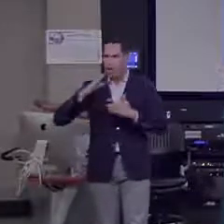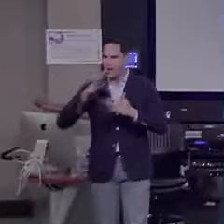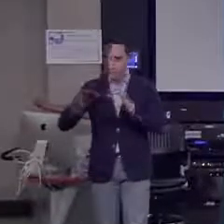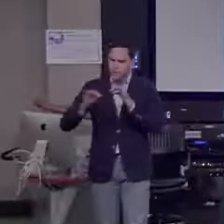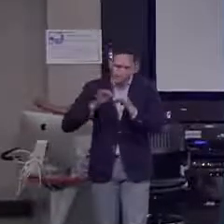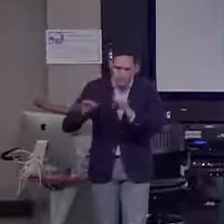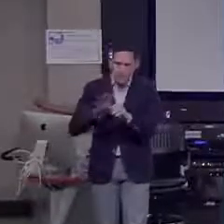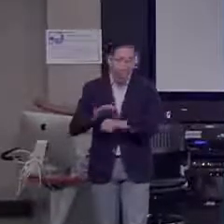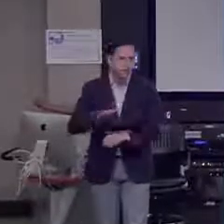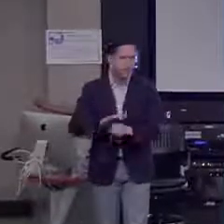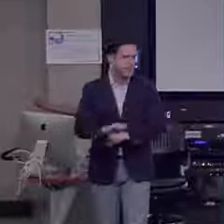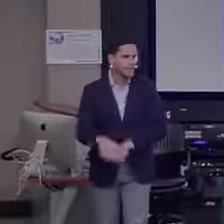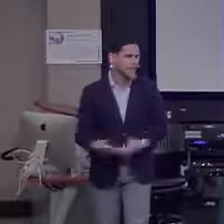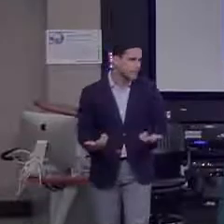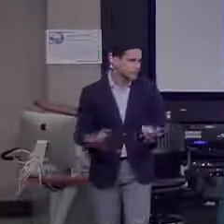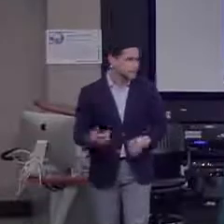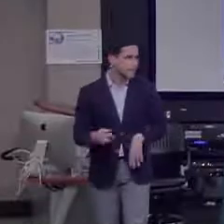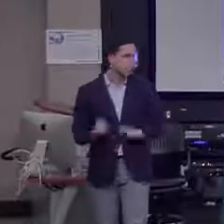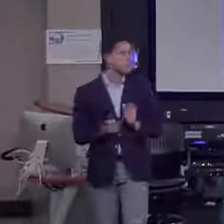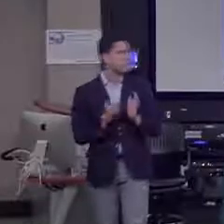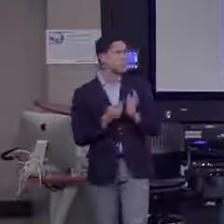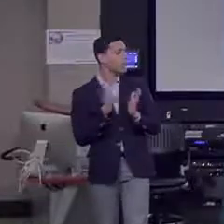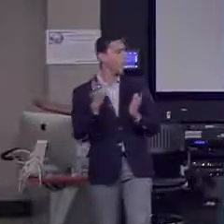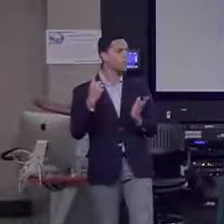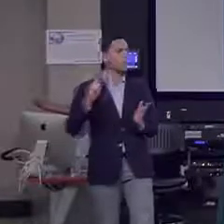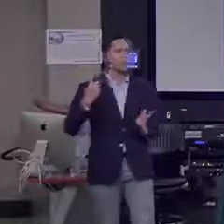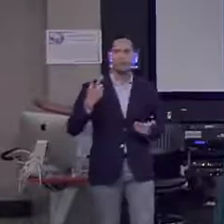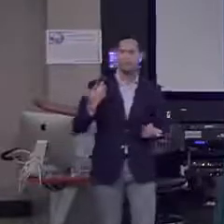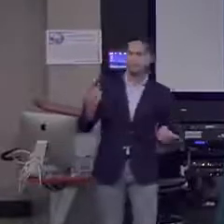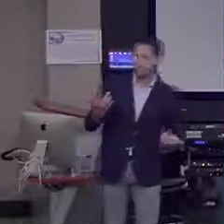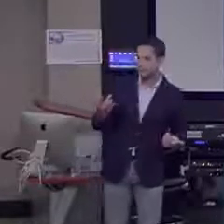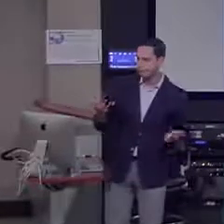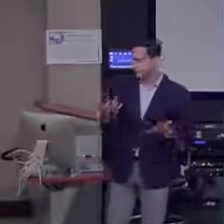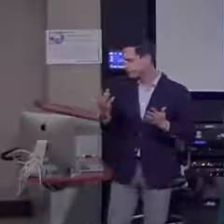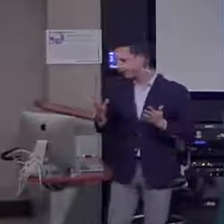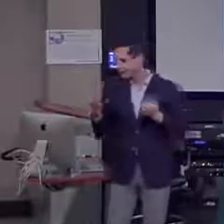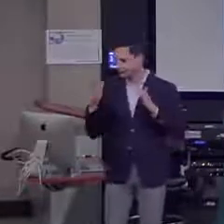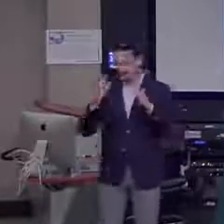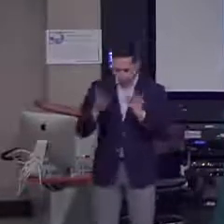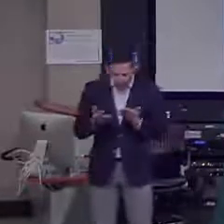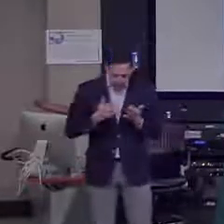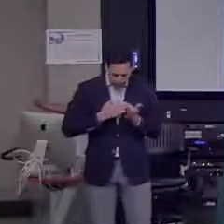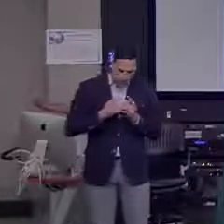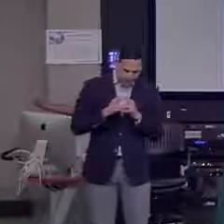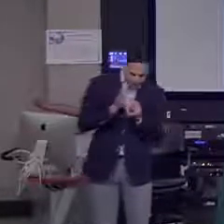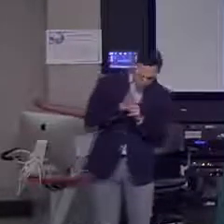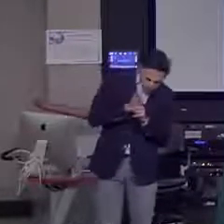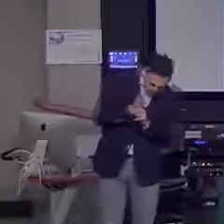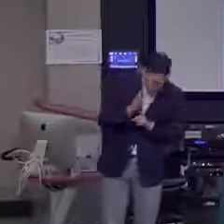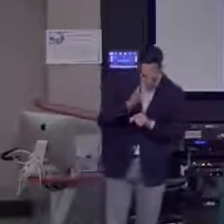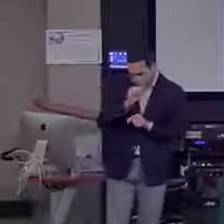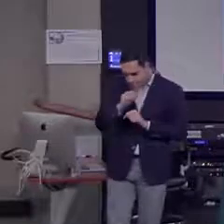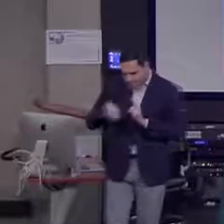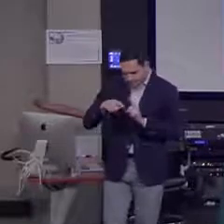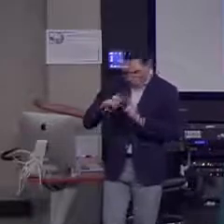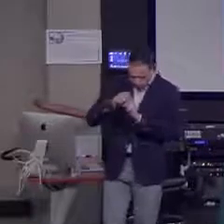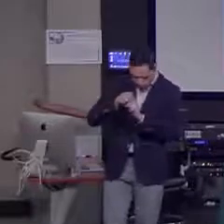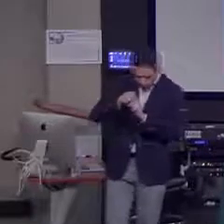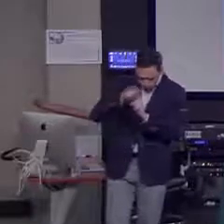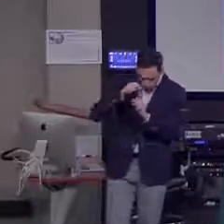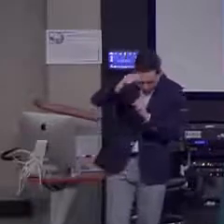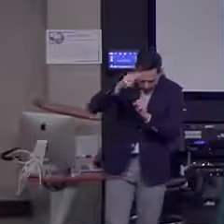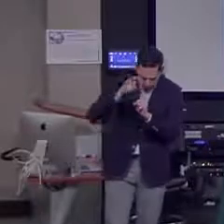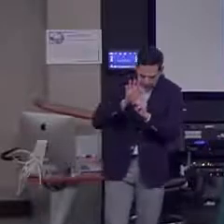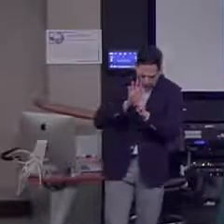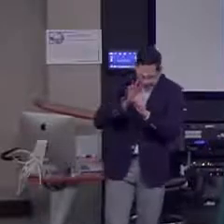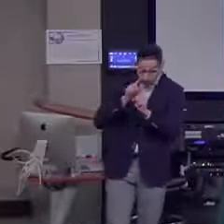we never really read beyond our own narrow discipline. And we can step back a